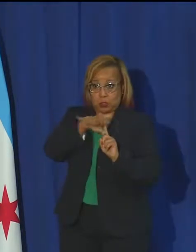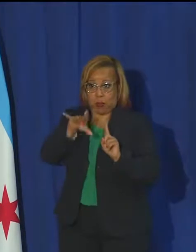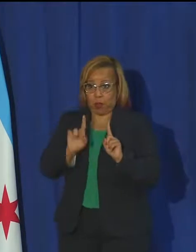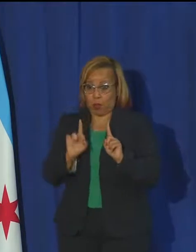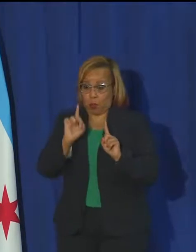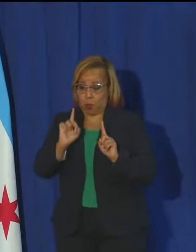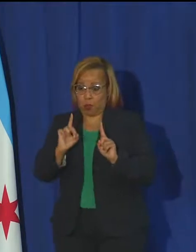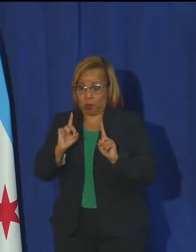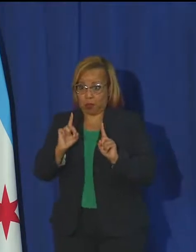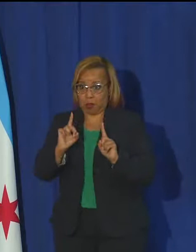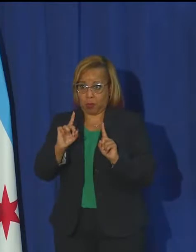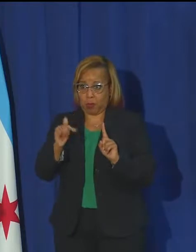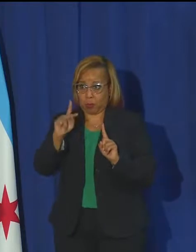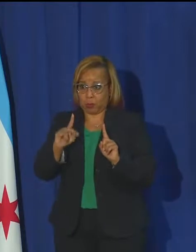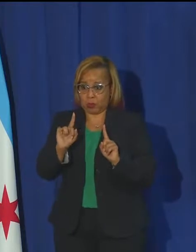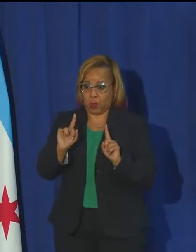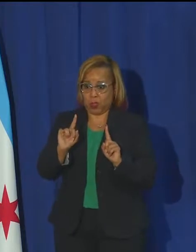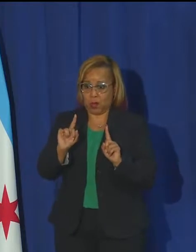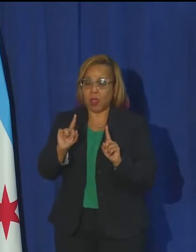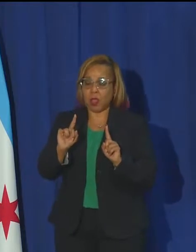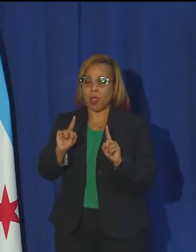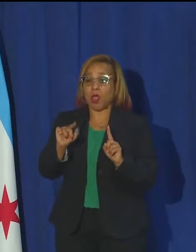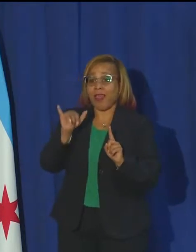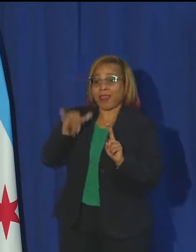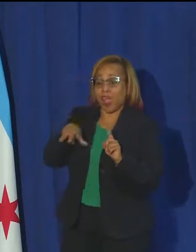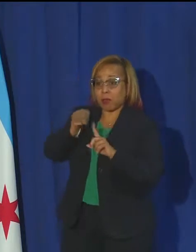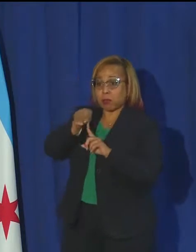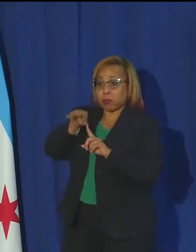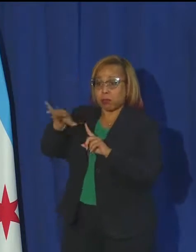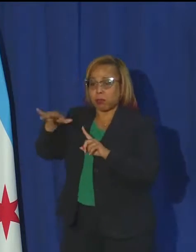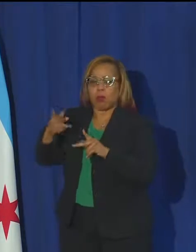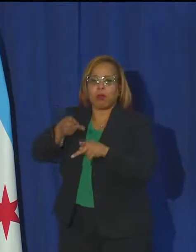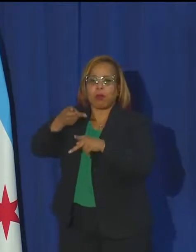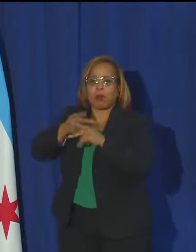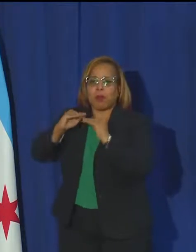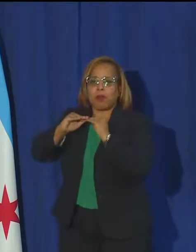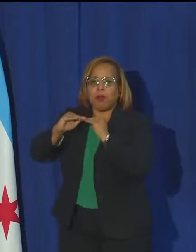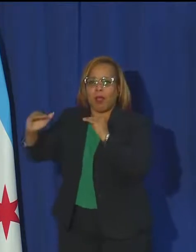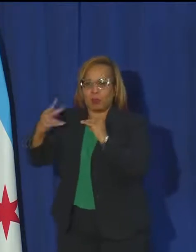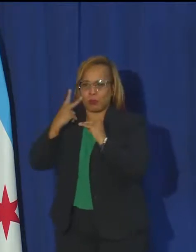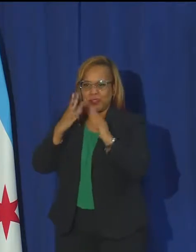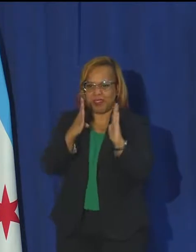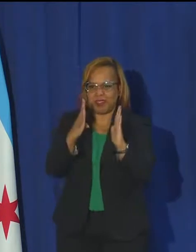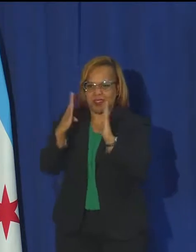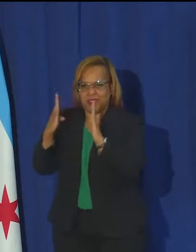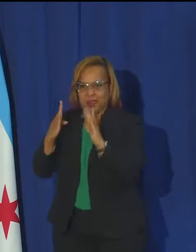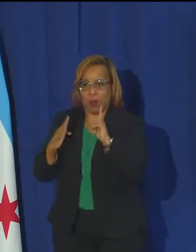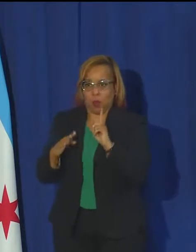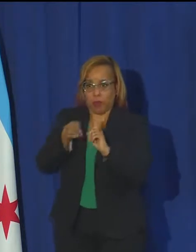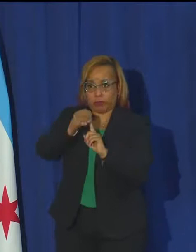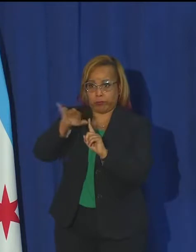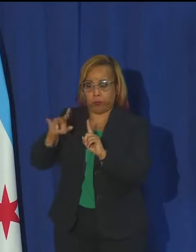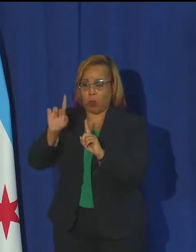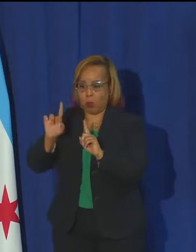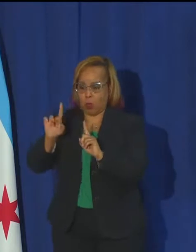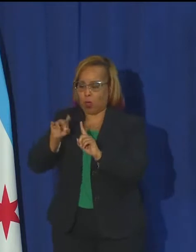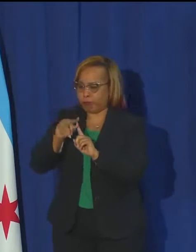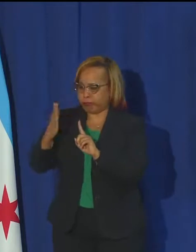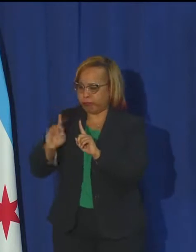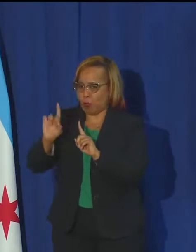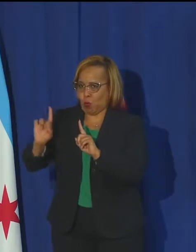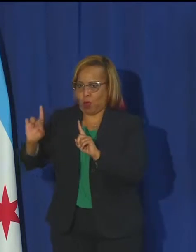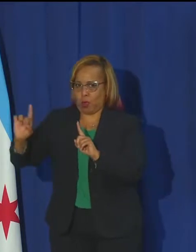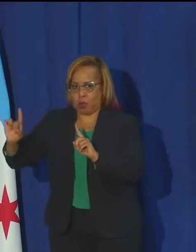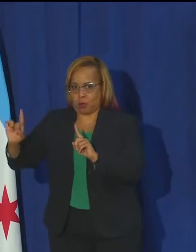average of 1 other person, our outbreak actually stays flat, as you can see on the right. Spread to 1, spread to